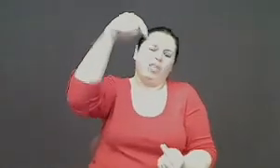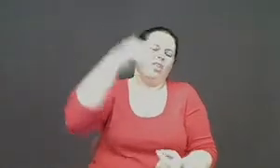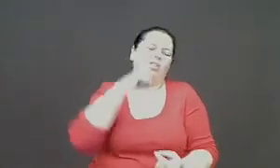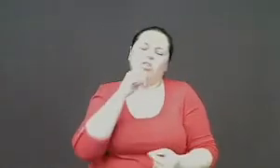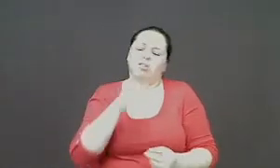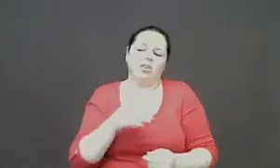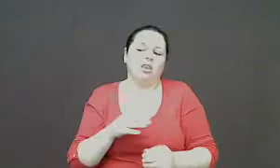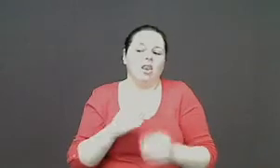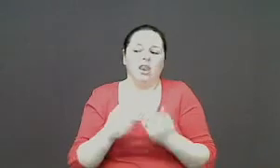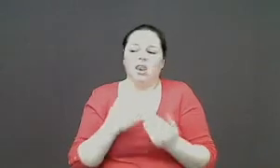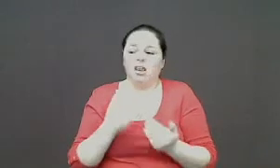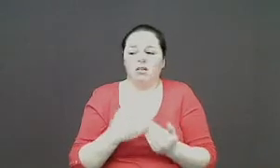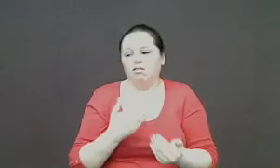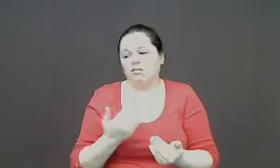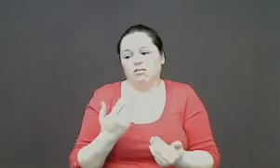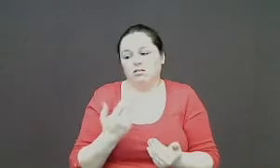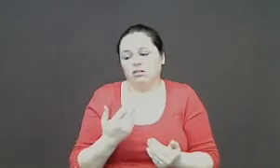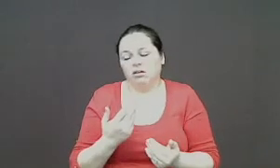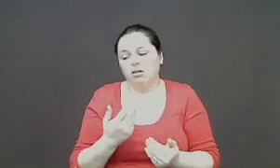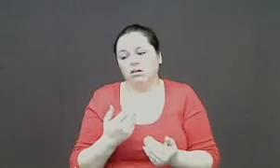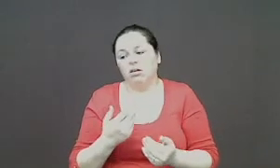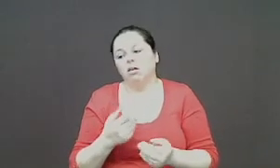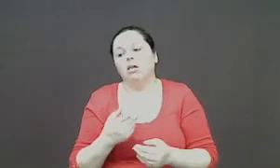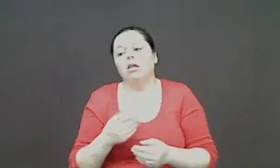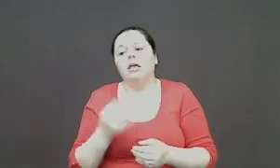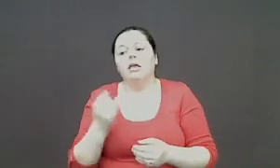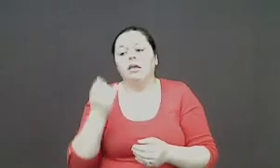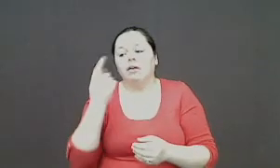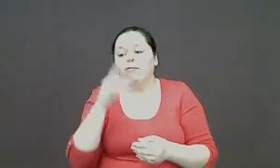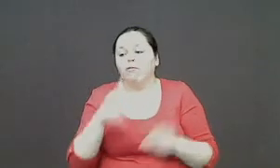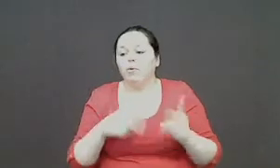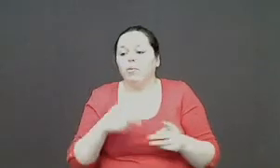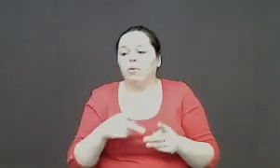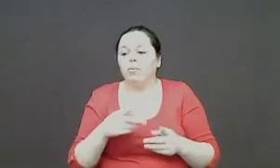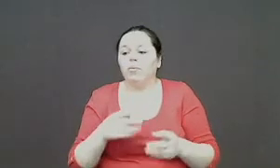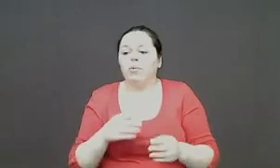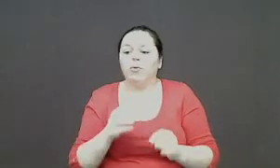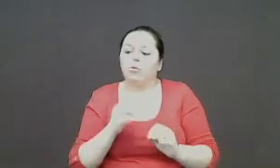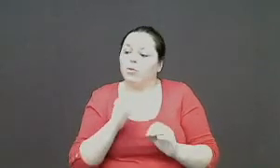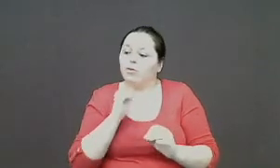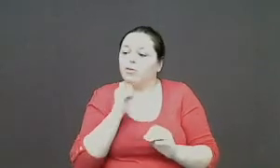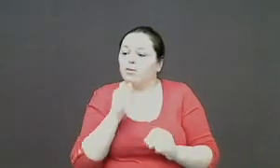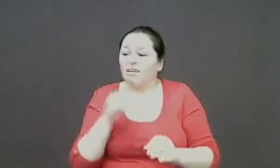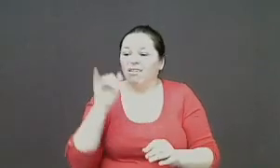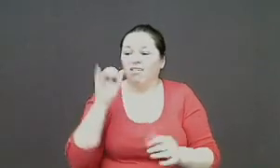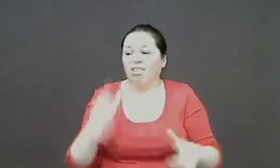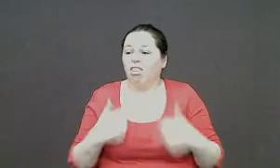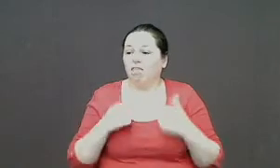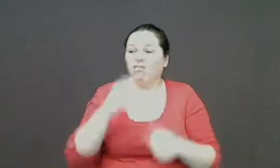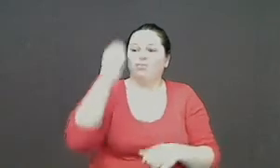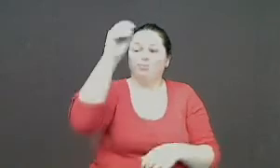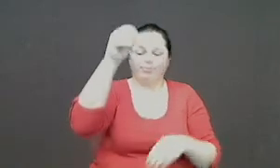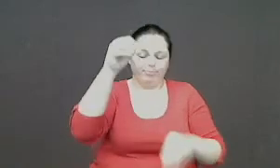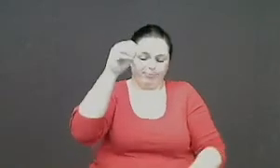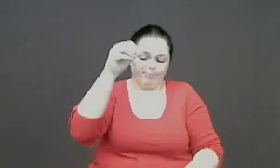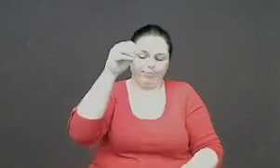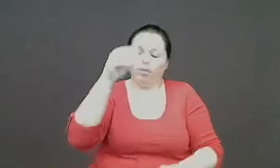and in areas where there aren't any people. So for convenience, what we've done is to arbitrarily take a